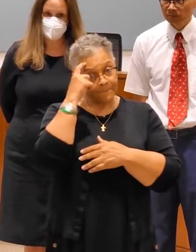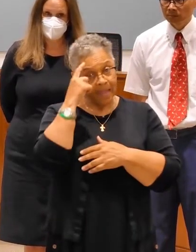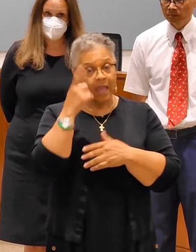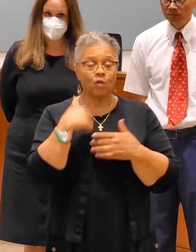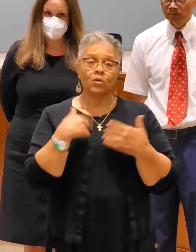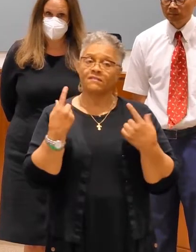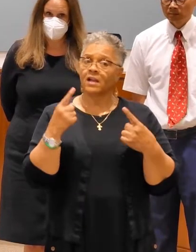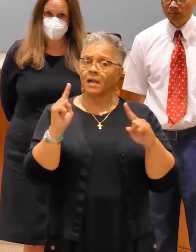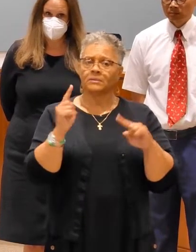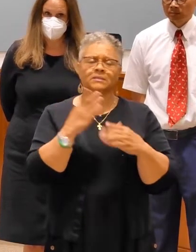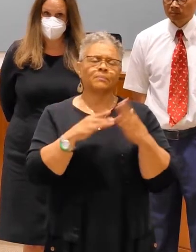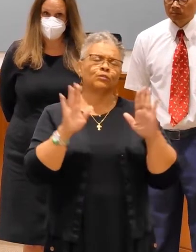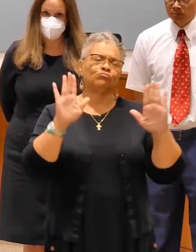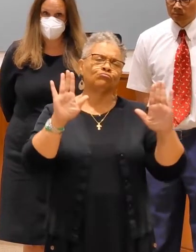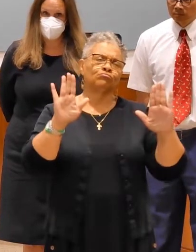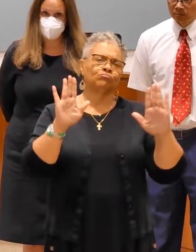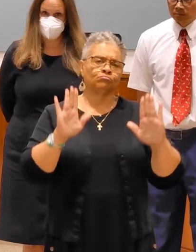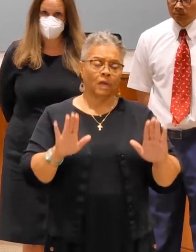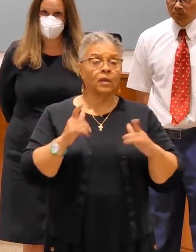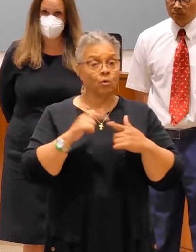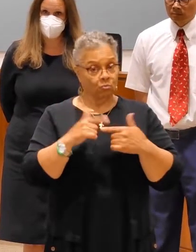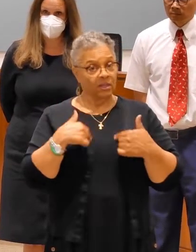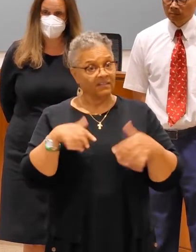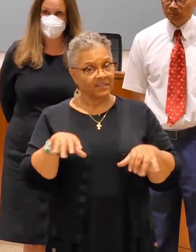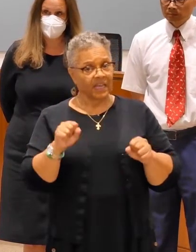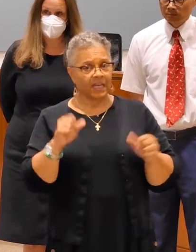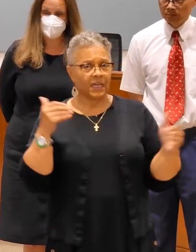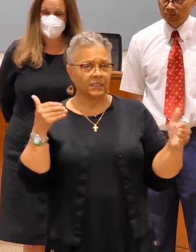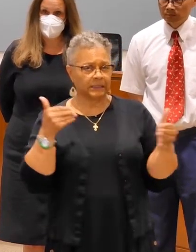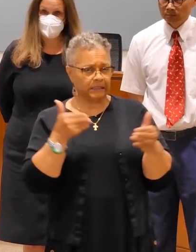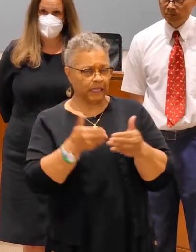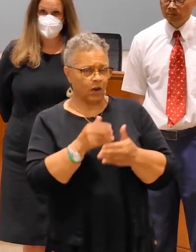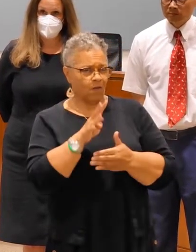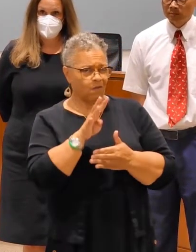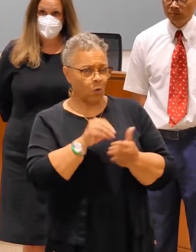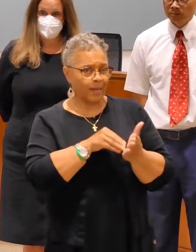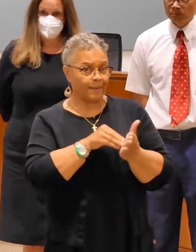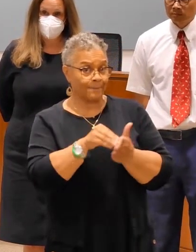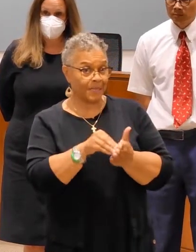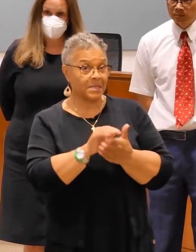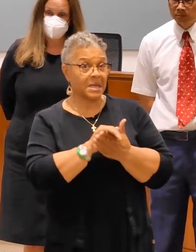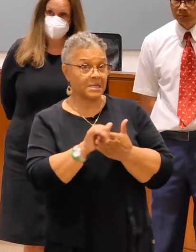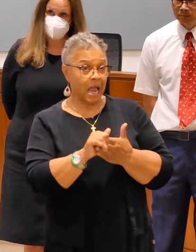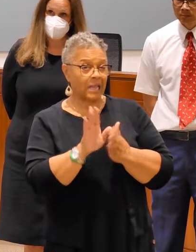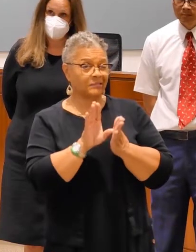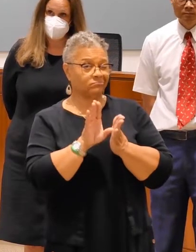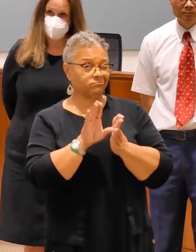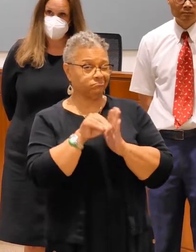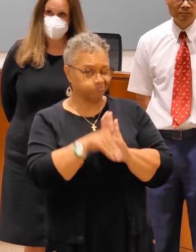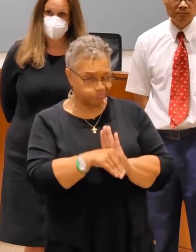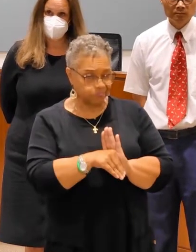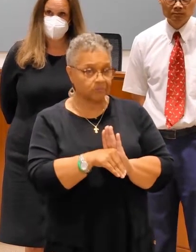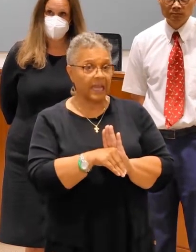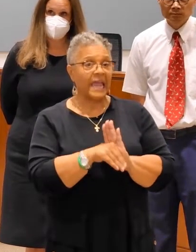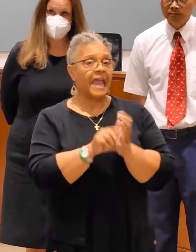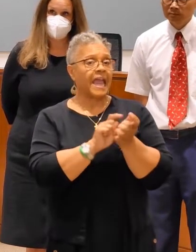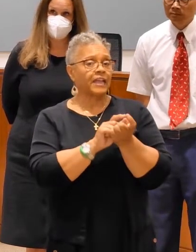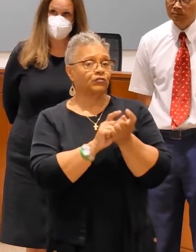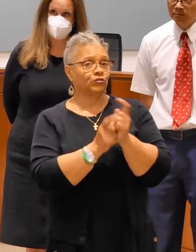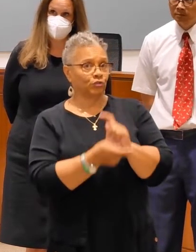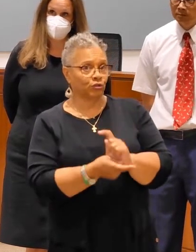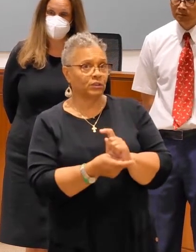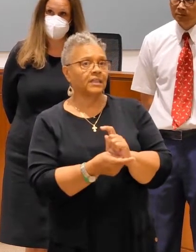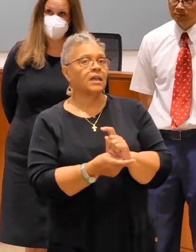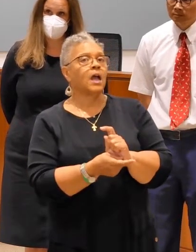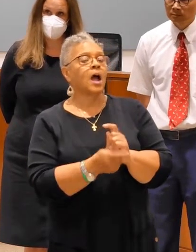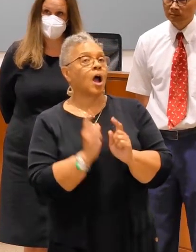truly remarkable. We have taken a near $40 million deficit and turned it into